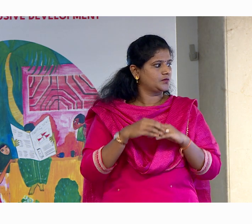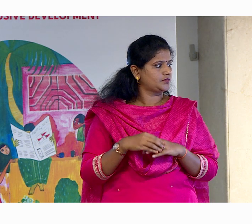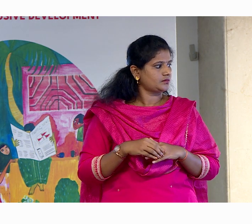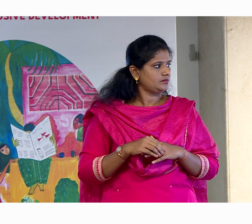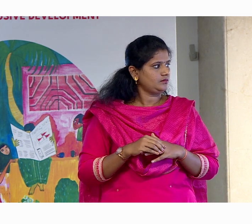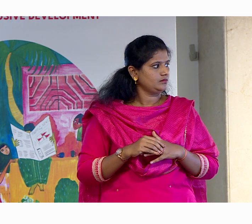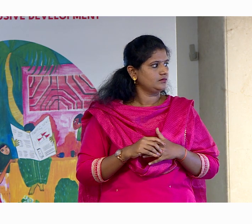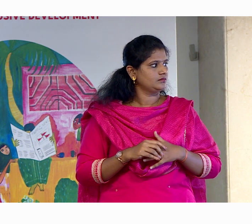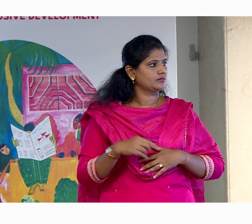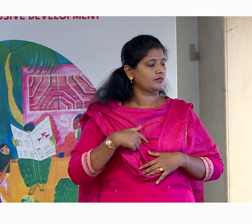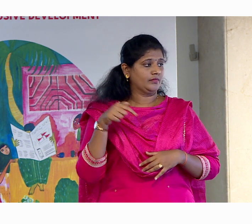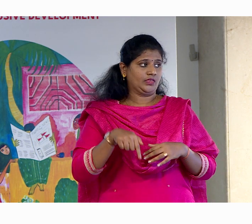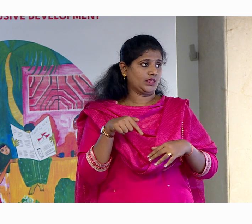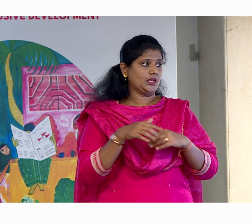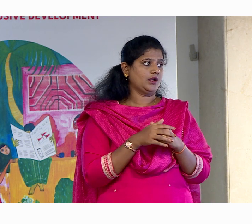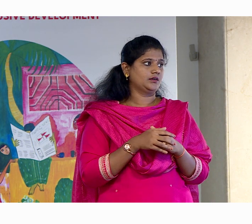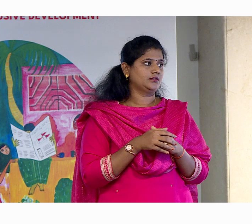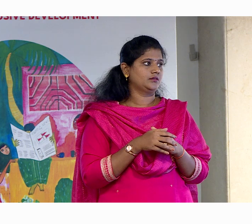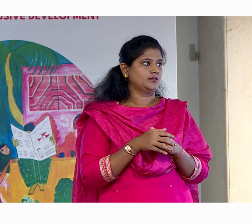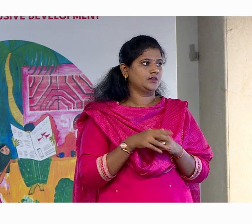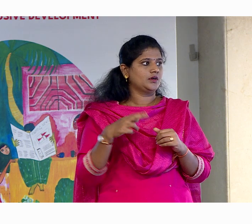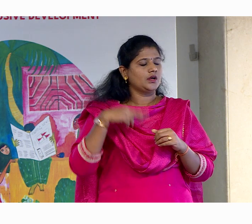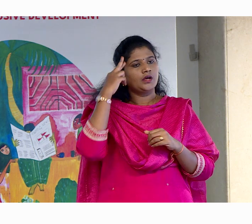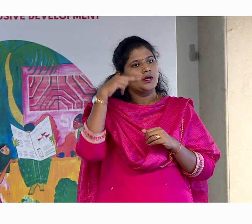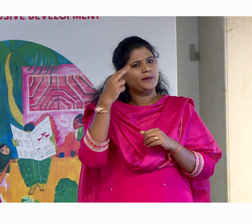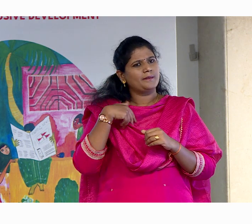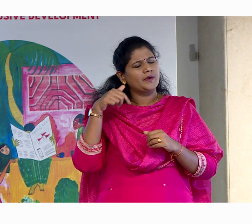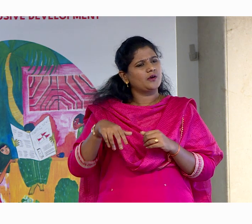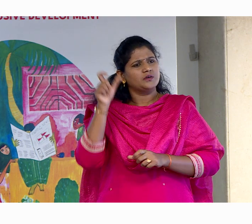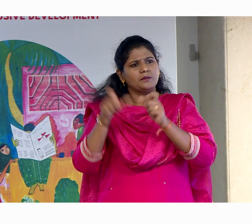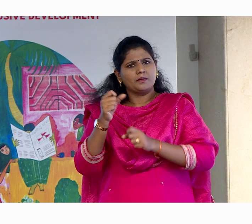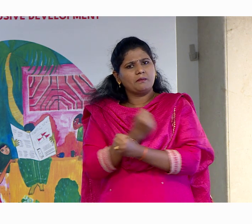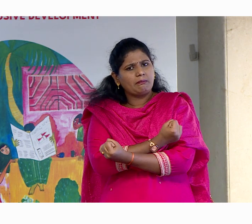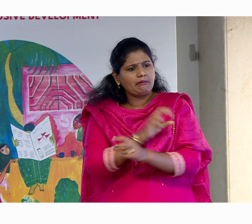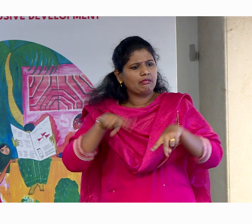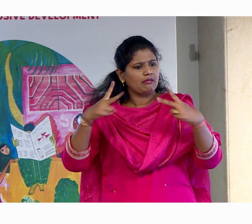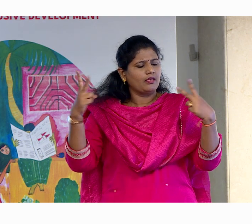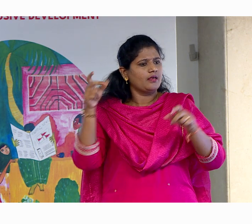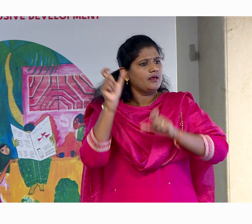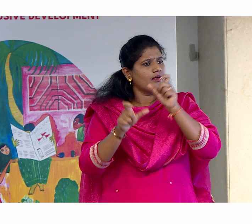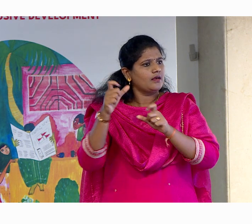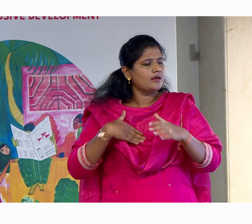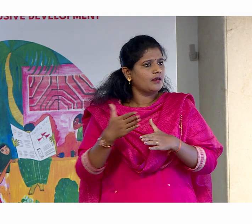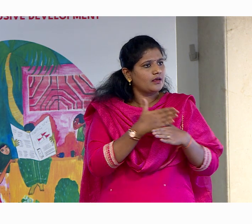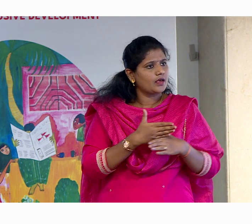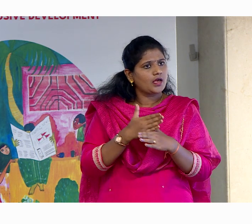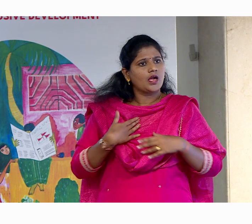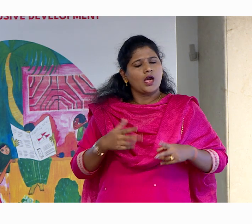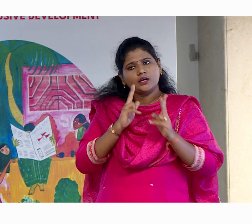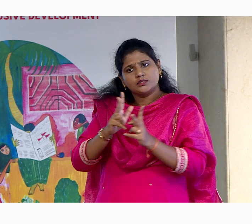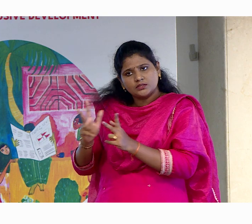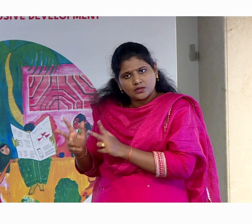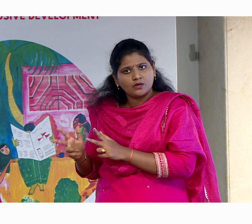work. Now, because many different people are sharing their Mindlines and talking to each other, it